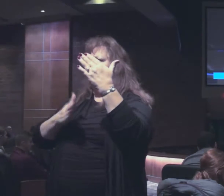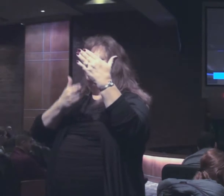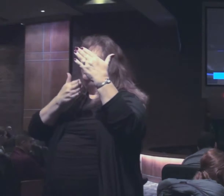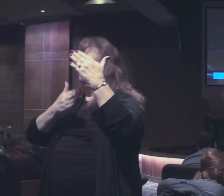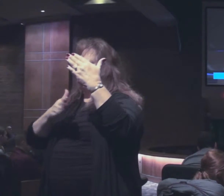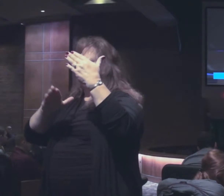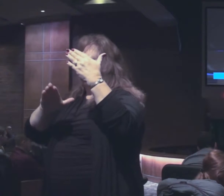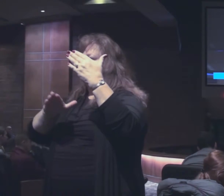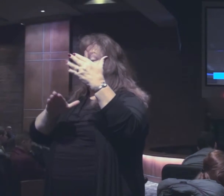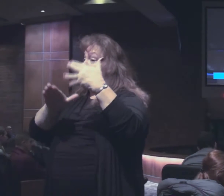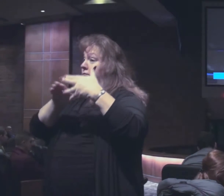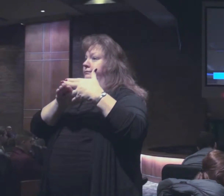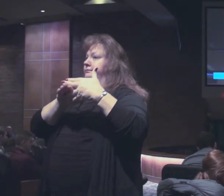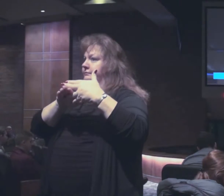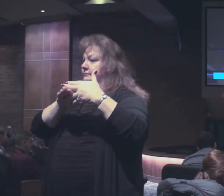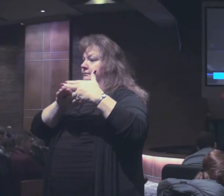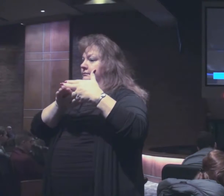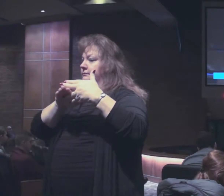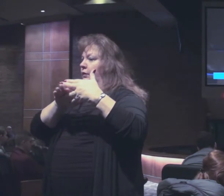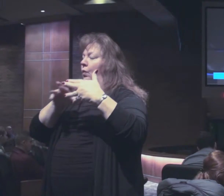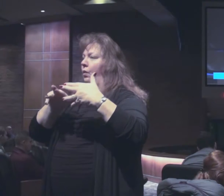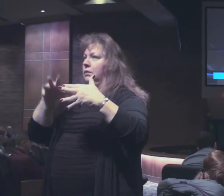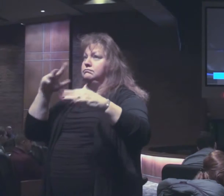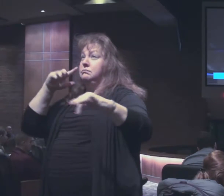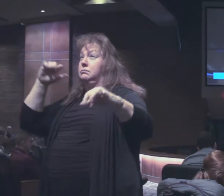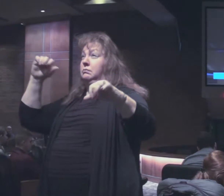musical instruction to the choir director